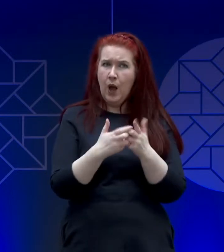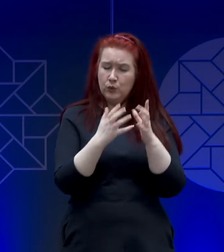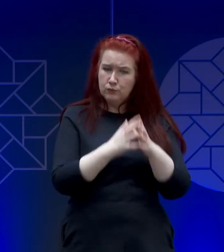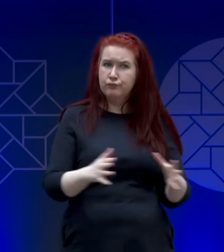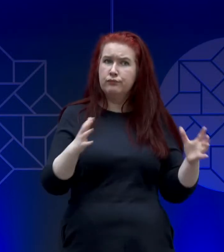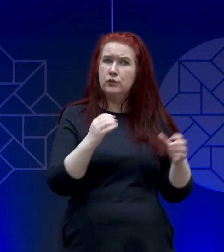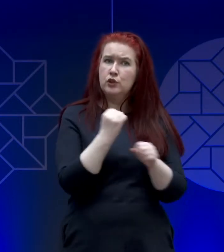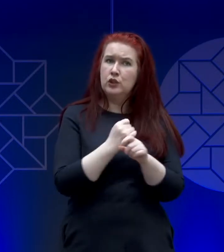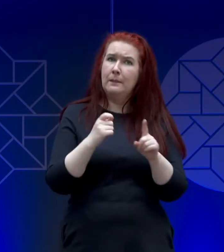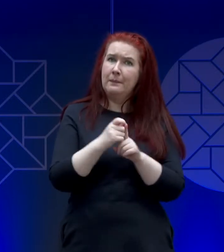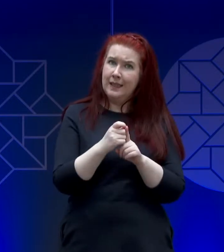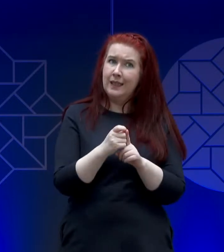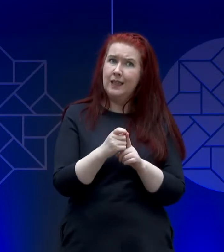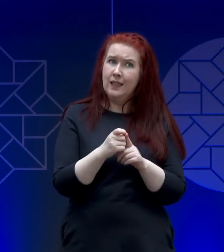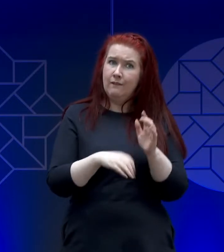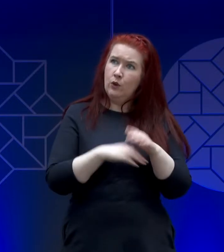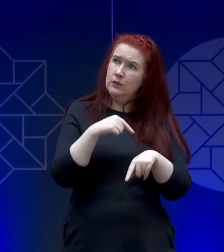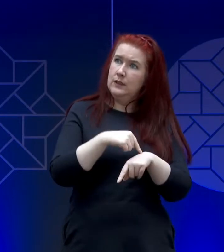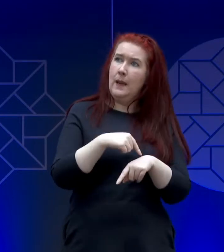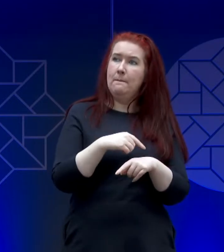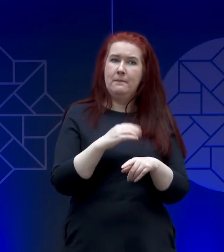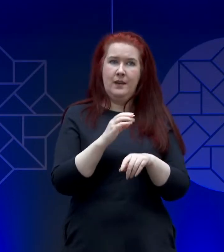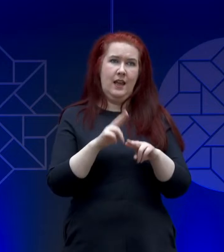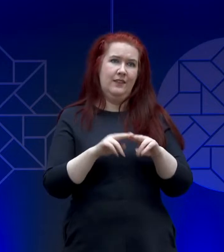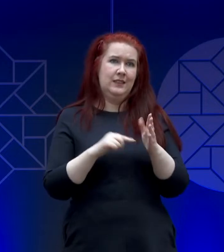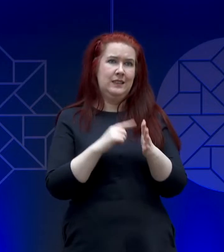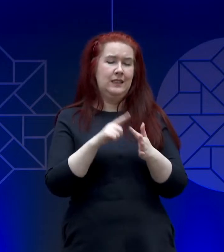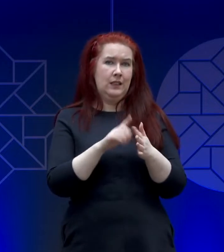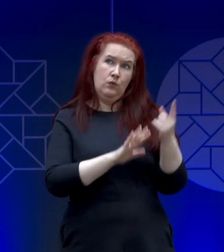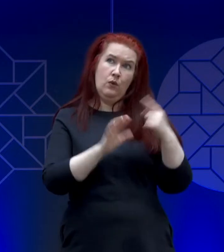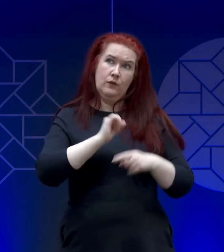the GP whole-time equivalence across Scotland? Thank you.